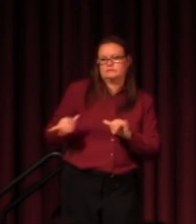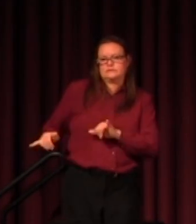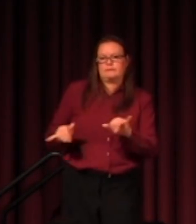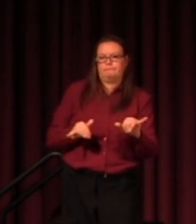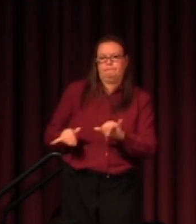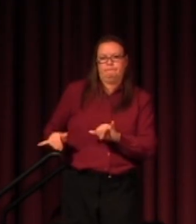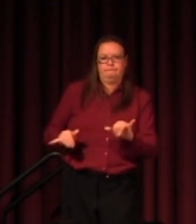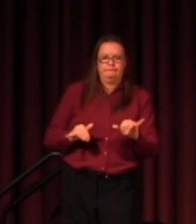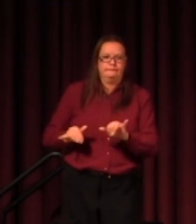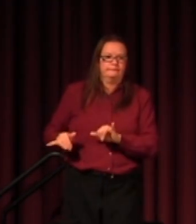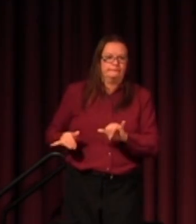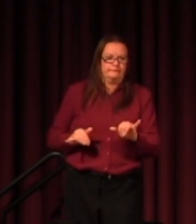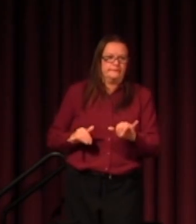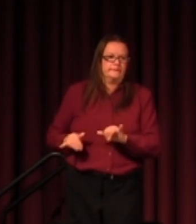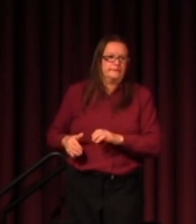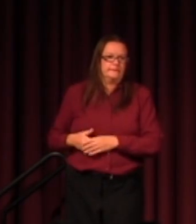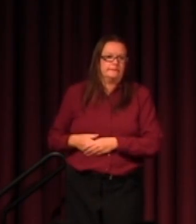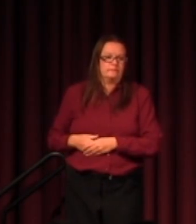Loving Missoula